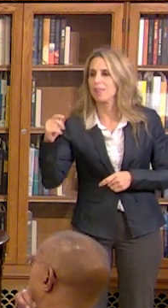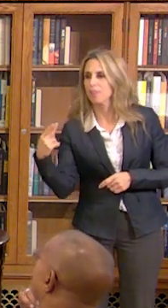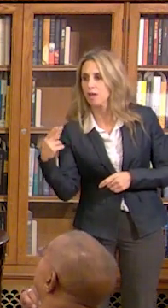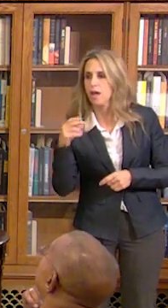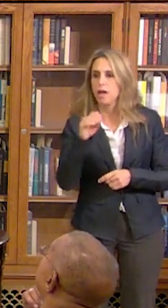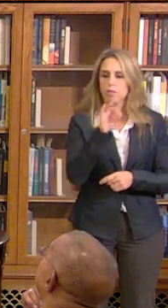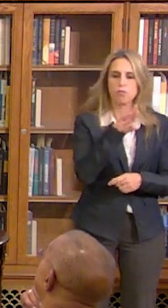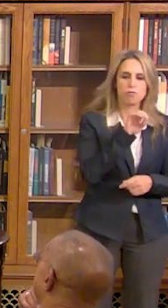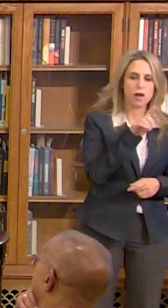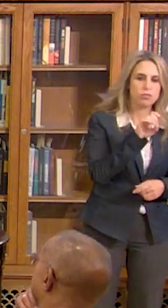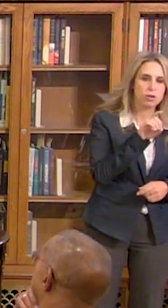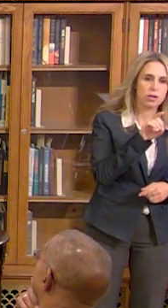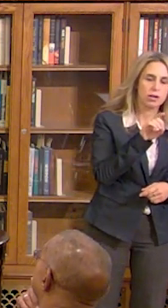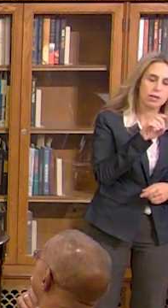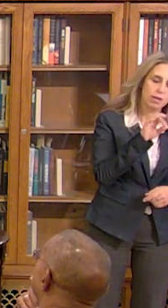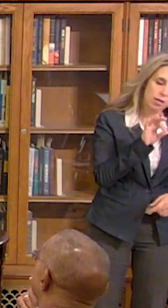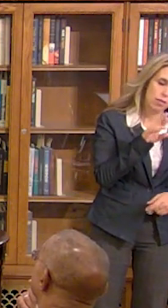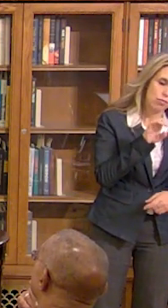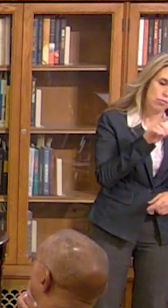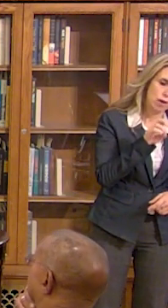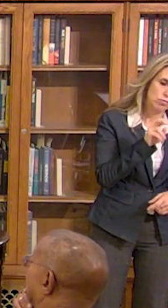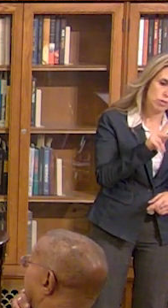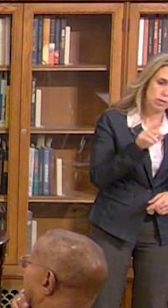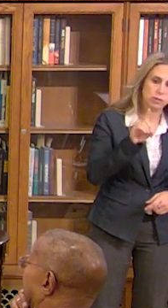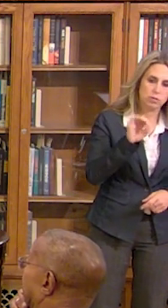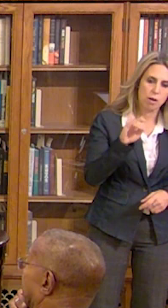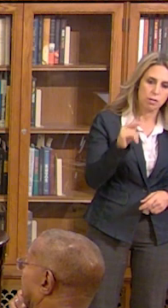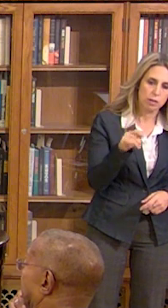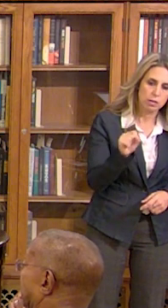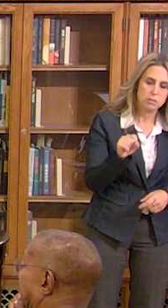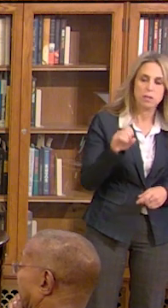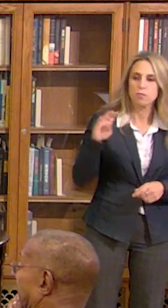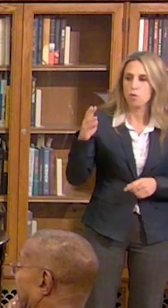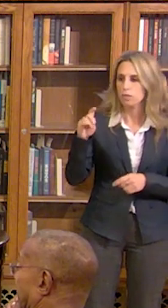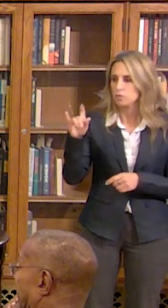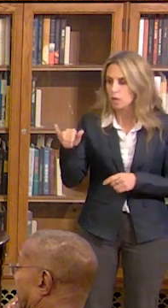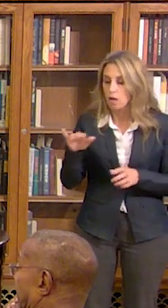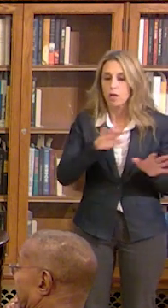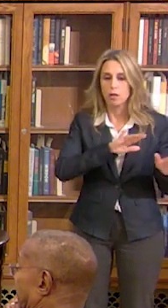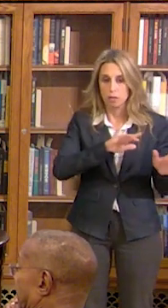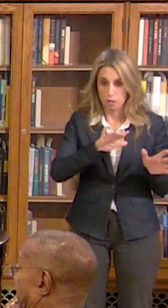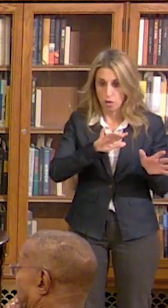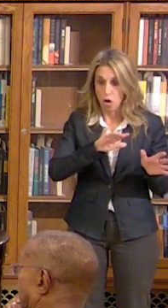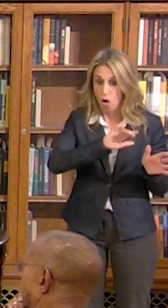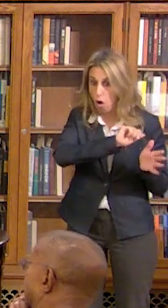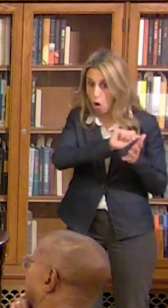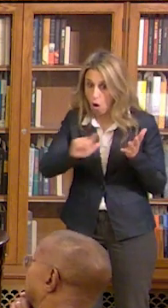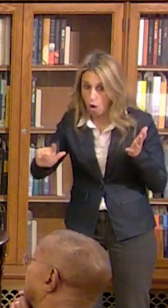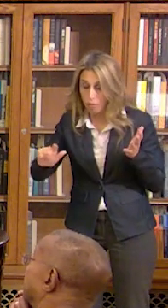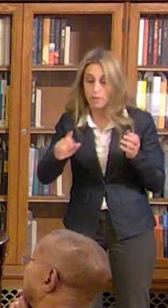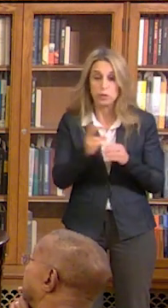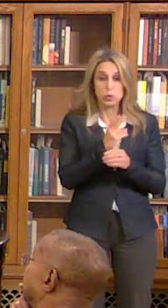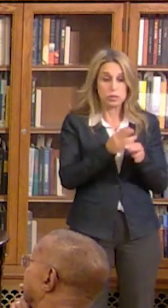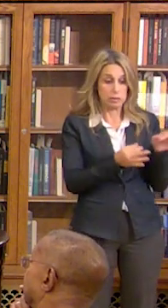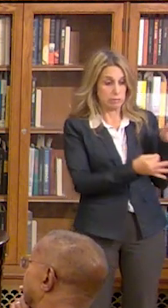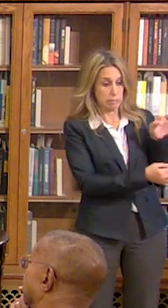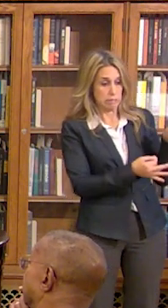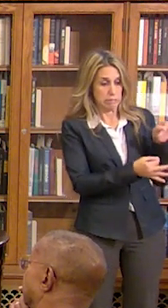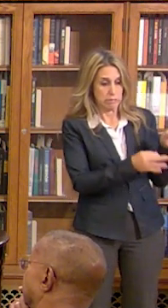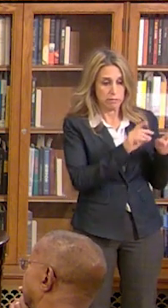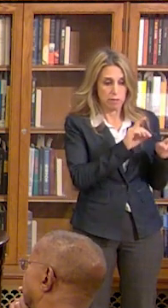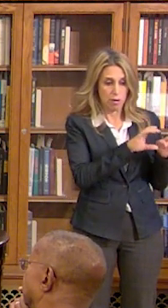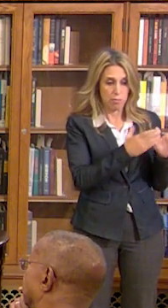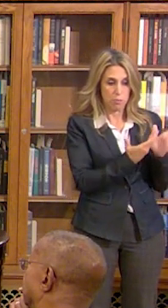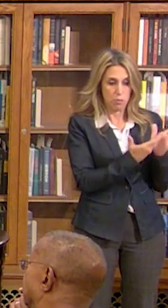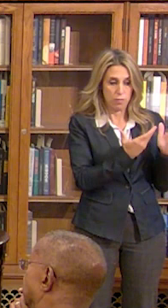Douglas and why the Negro was the Fourth of July to the Negro by using that document then connecting